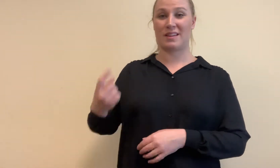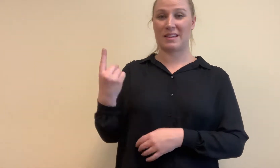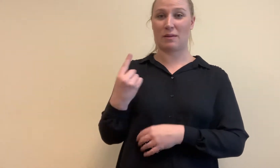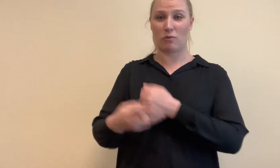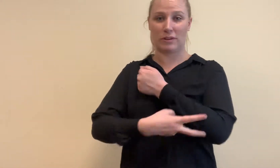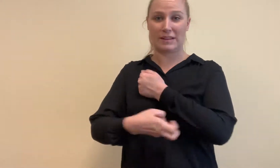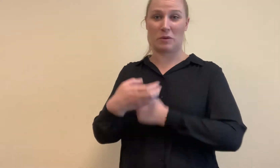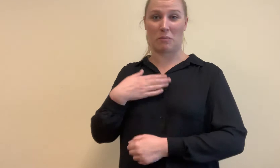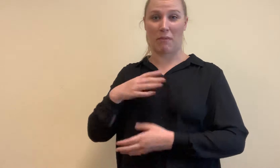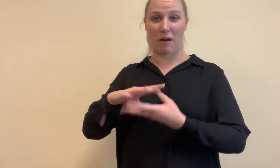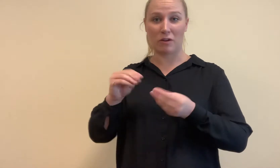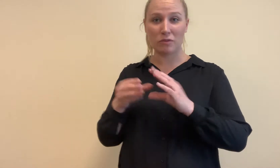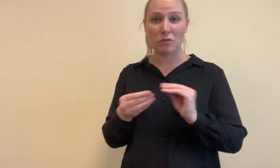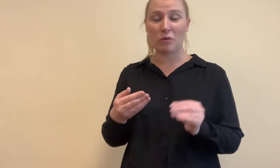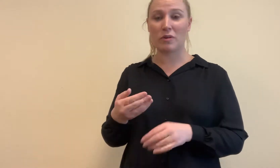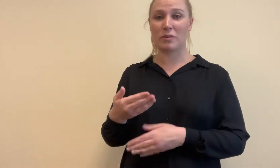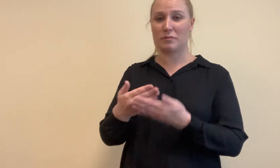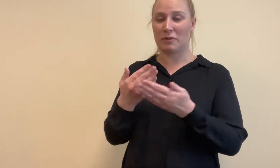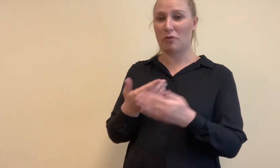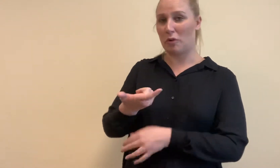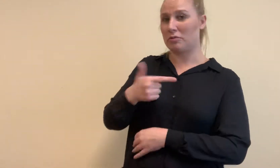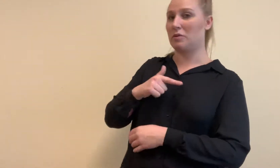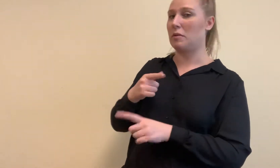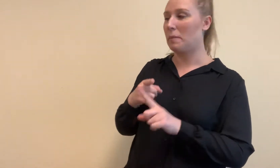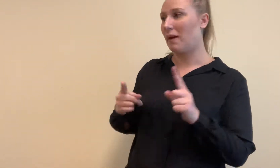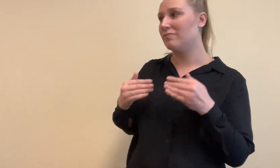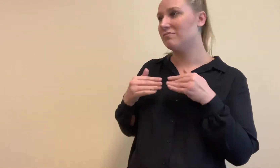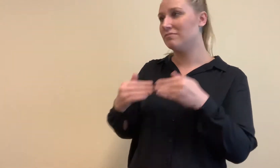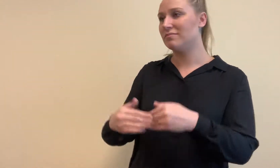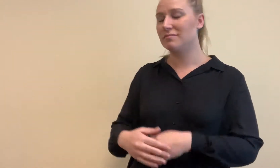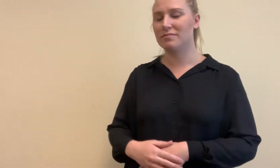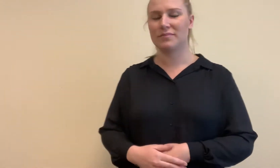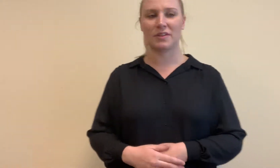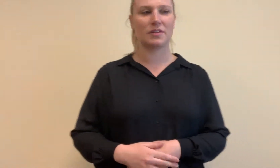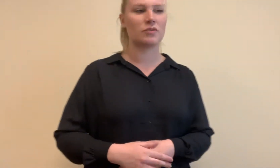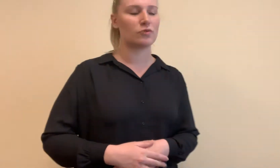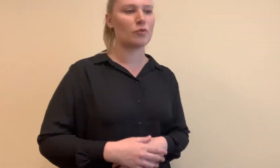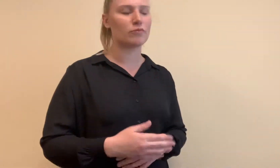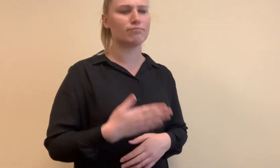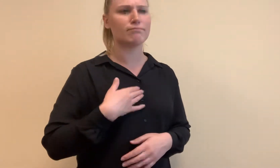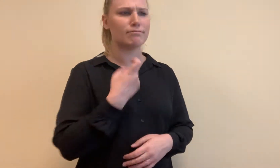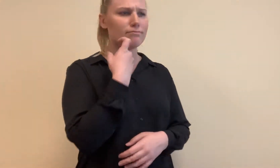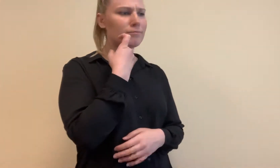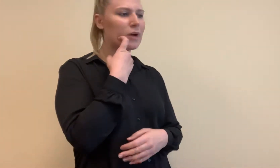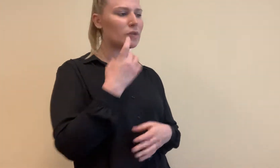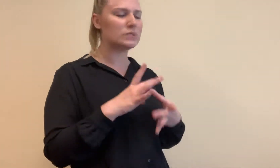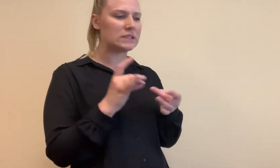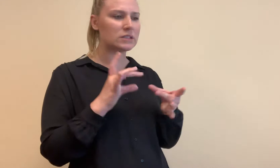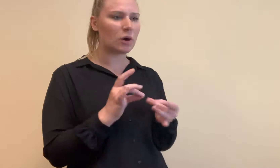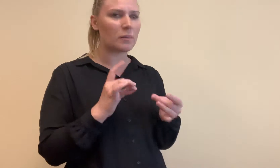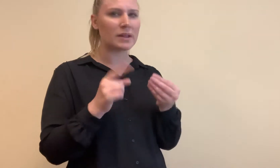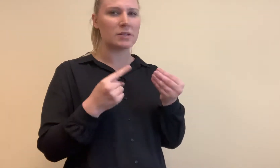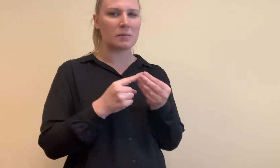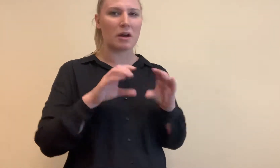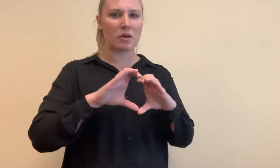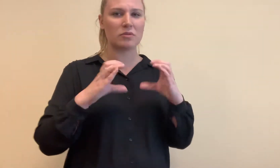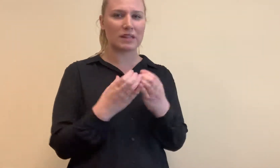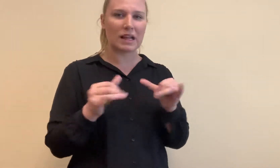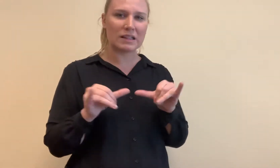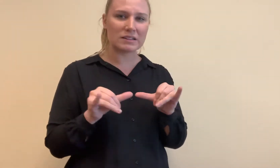stories? Well, despite what I've said about class size and